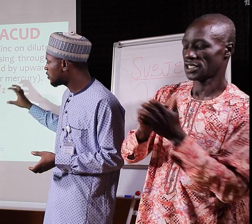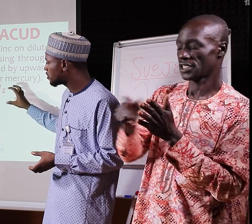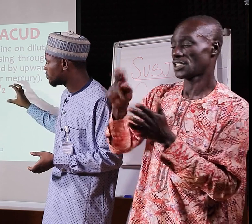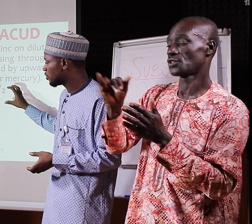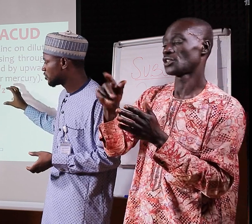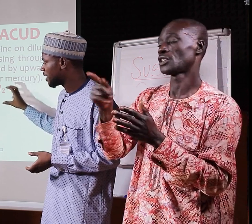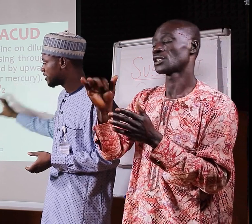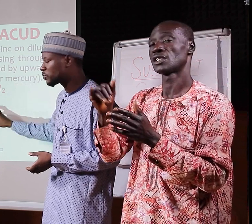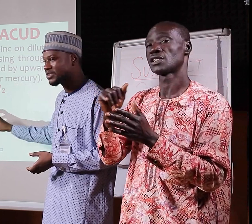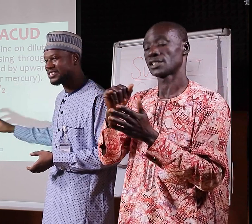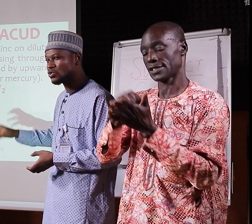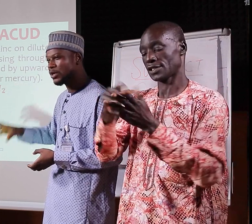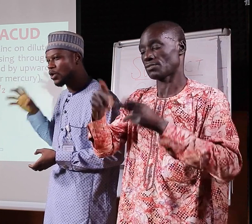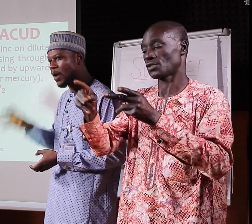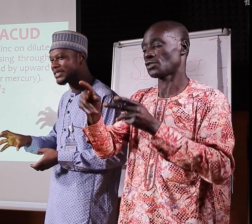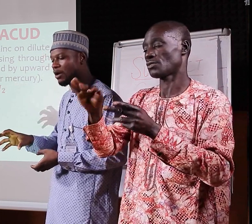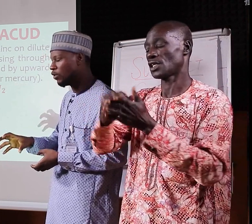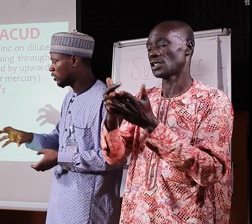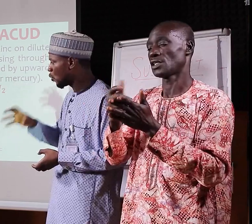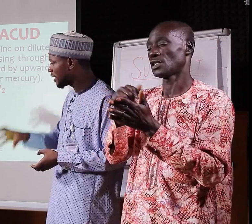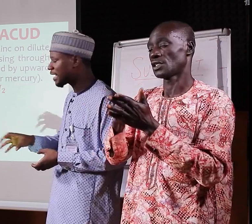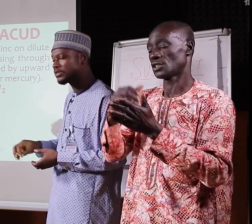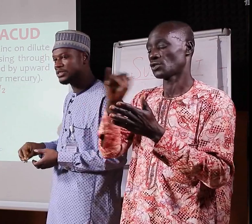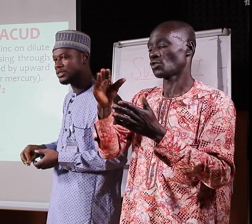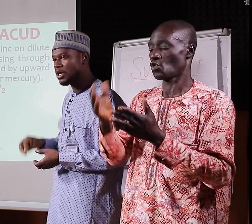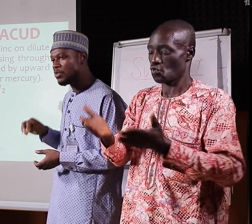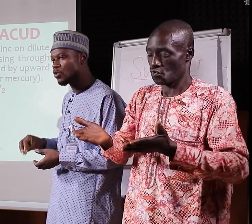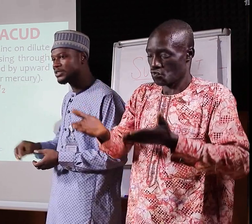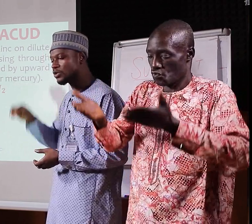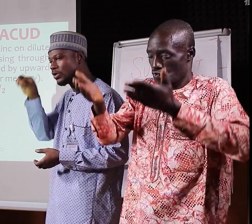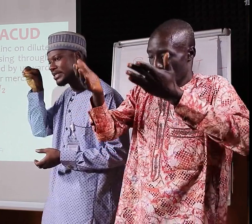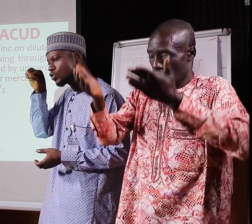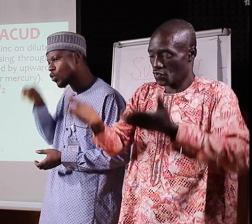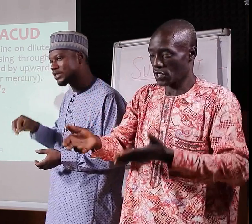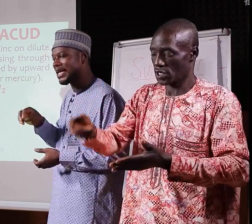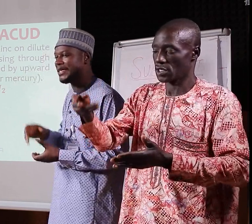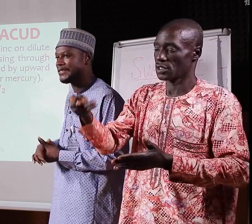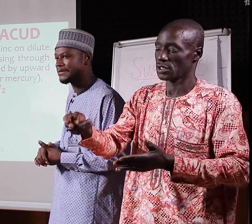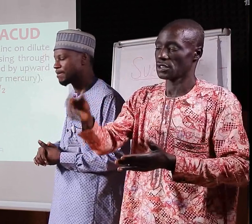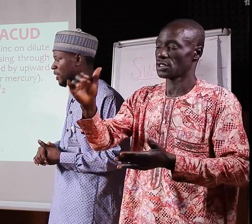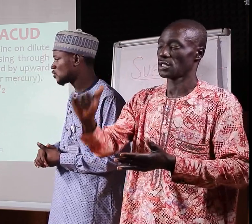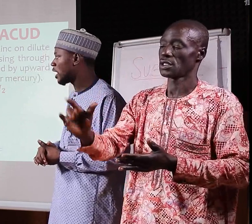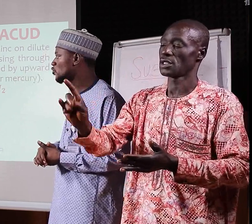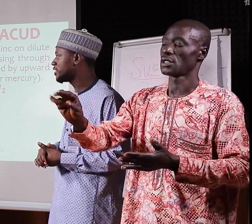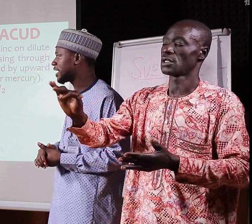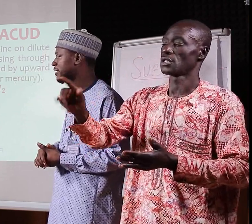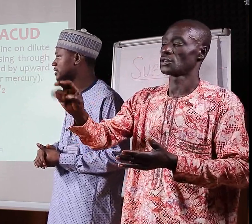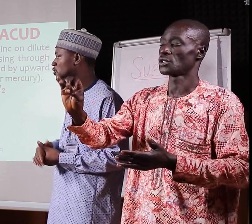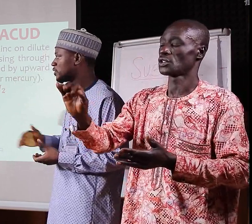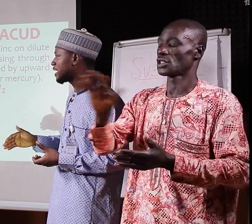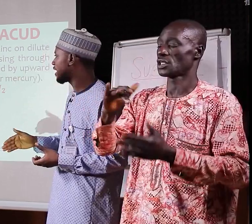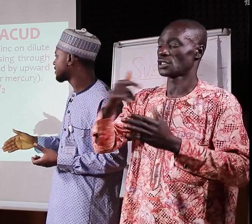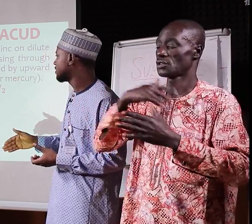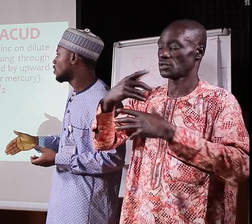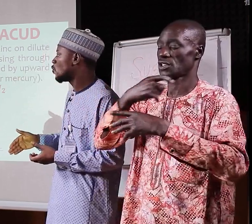Now the hydrogen produced by this process is called a wet hydrogen because it contains water in it. So how do we dry it?